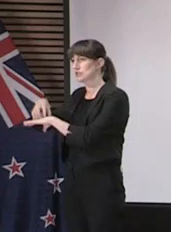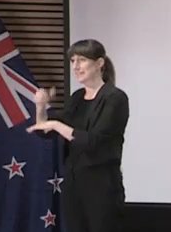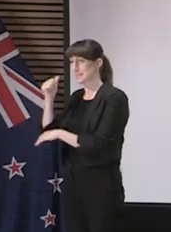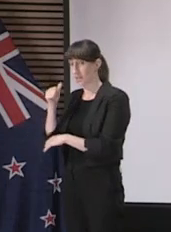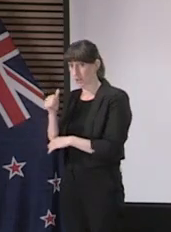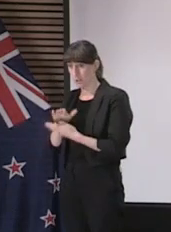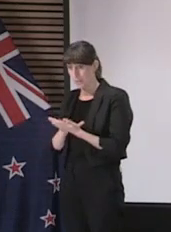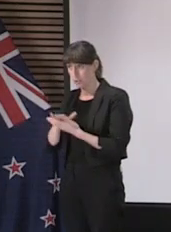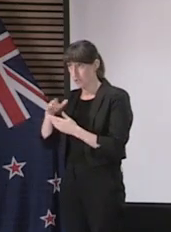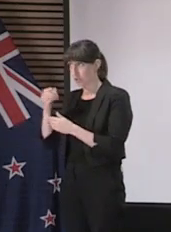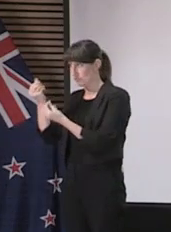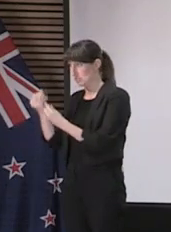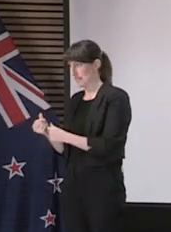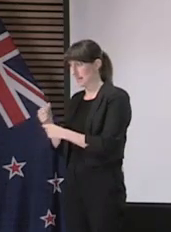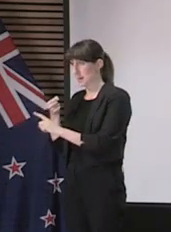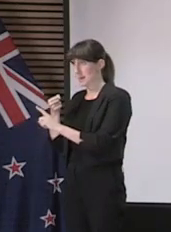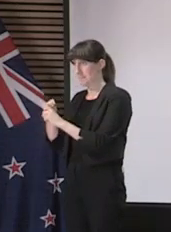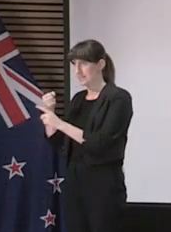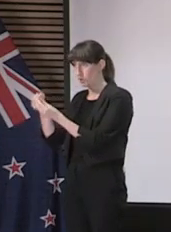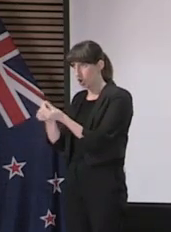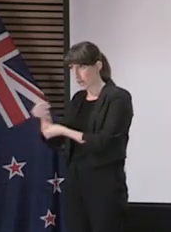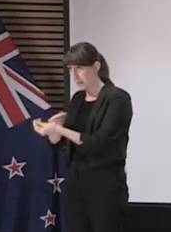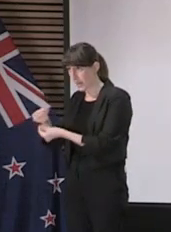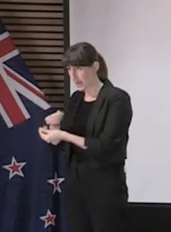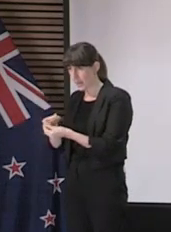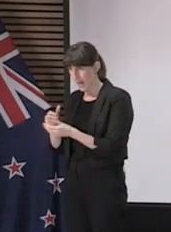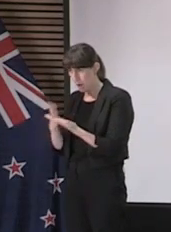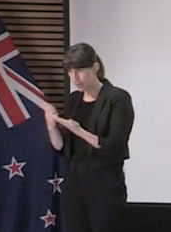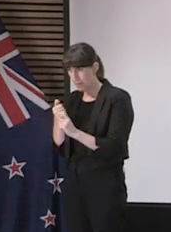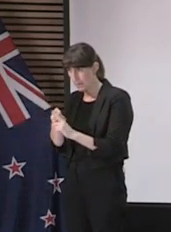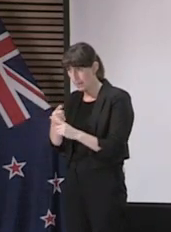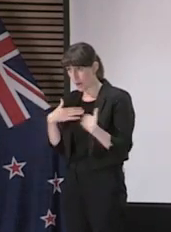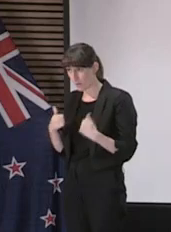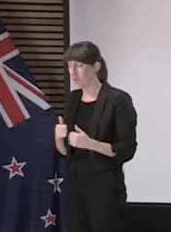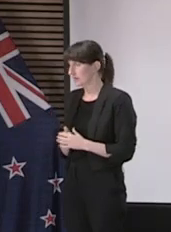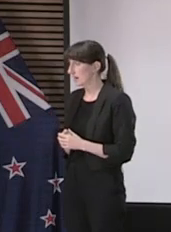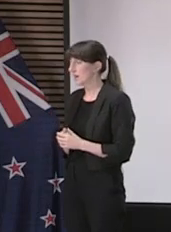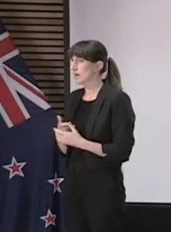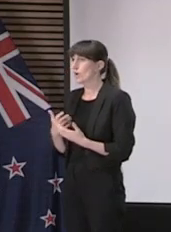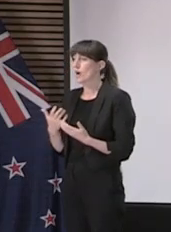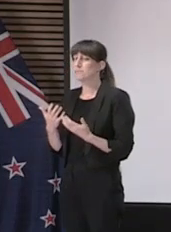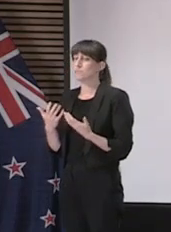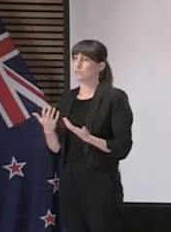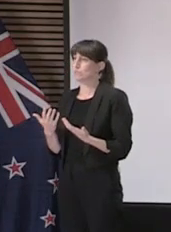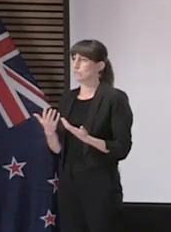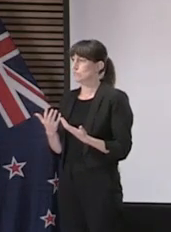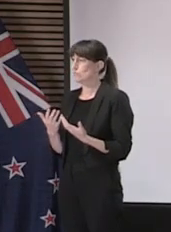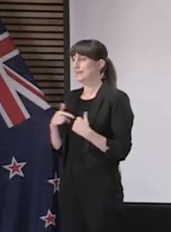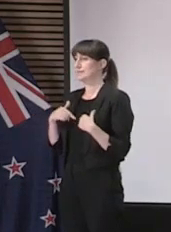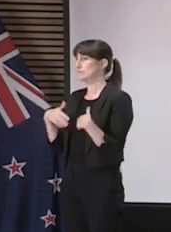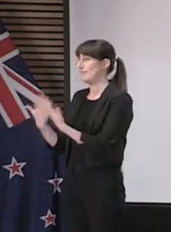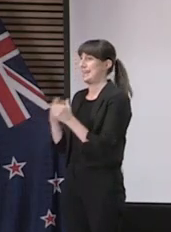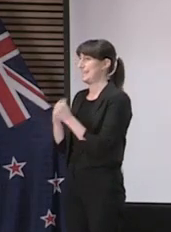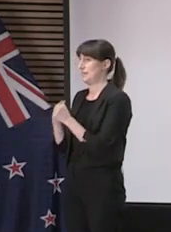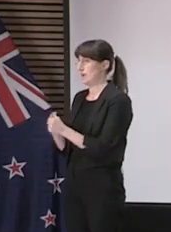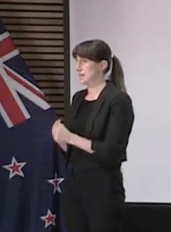advice, but our advice is obviously informing action right across government around, in particular, preparing for stepping out